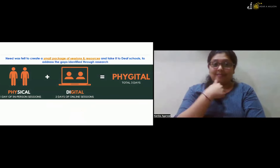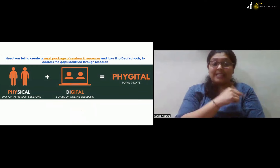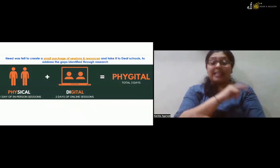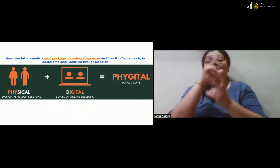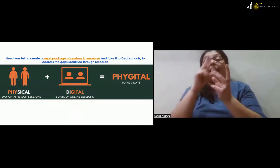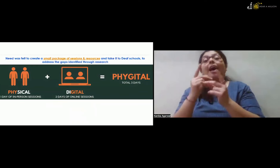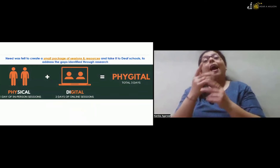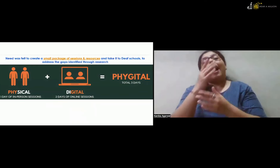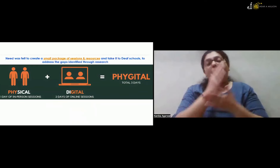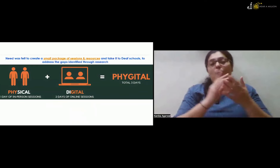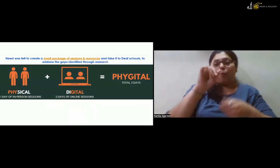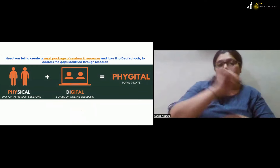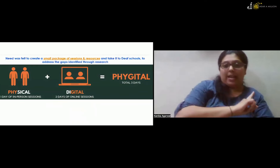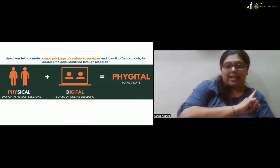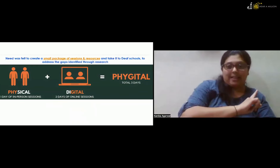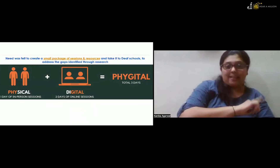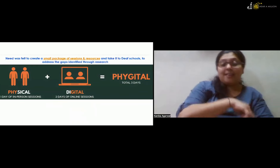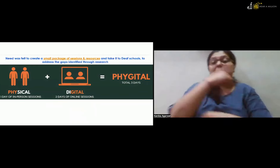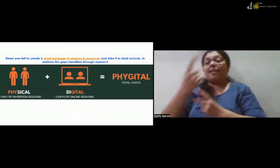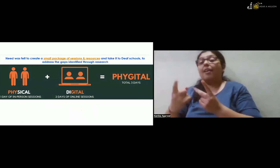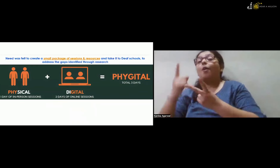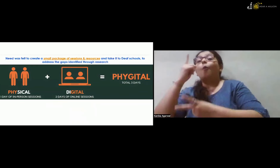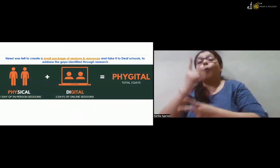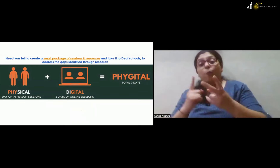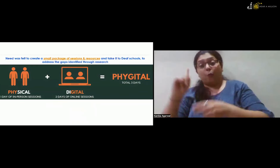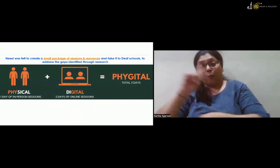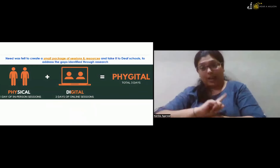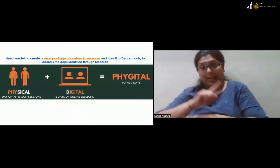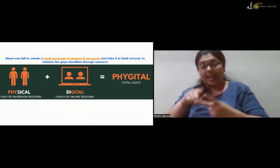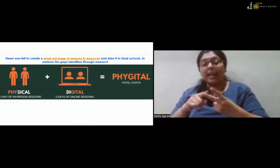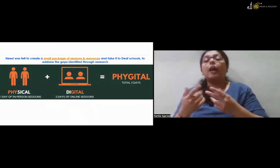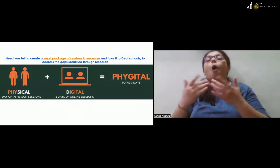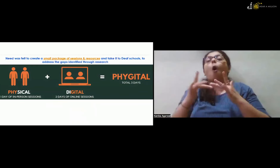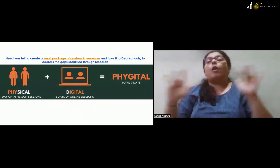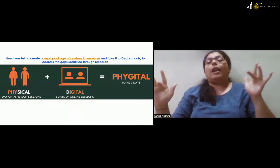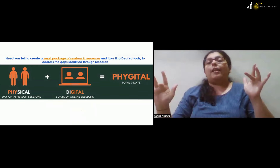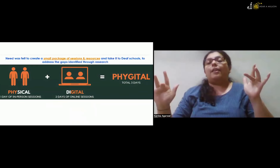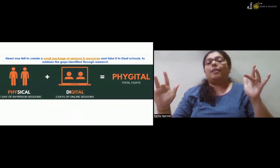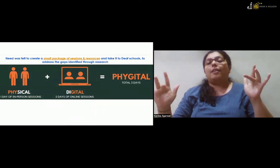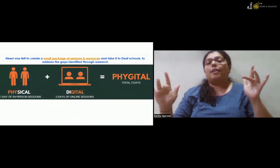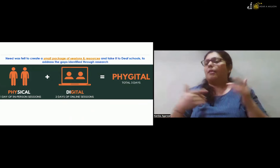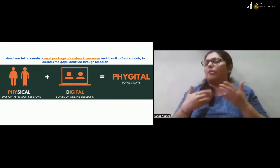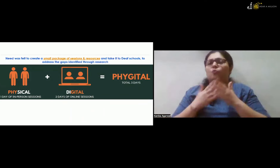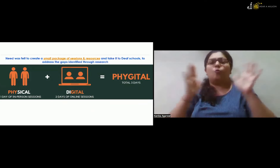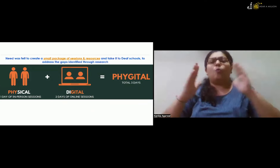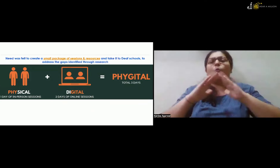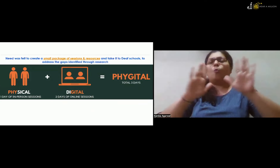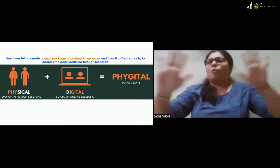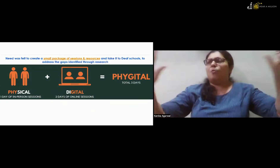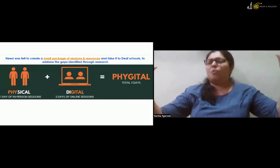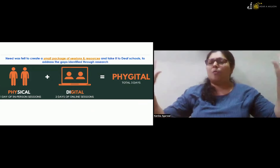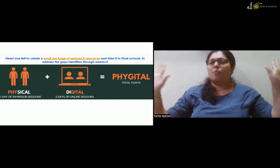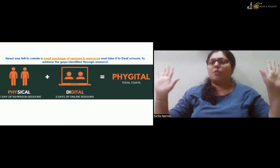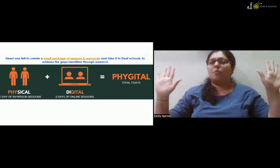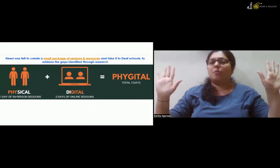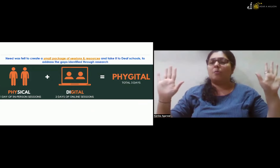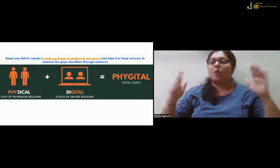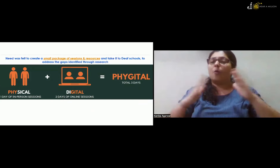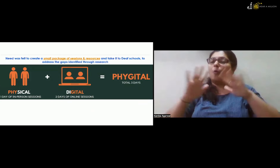go 1 day for these in-person physical sessions. And then 2 days we have digital sessions,